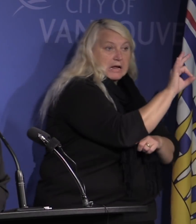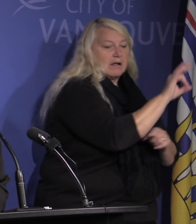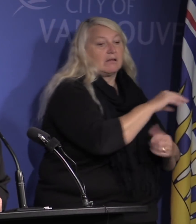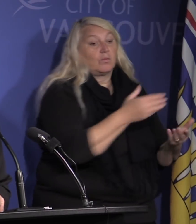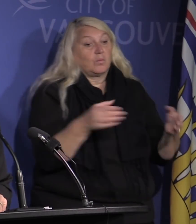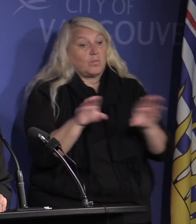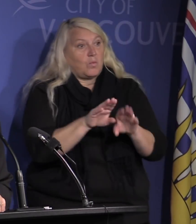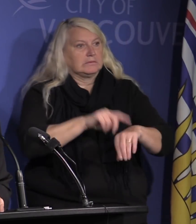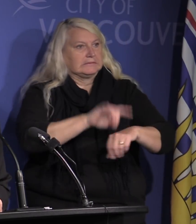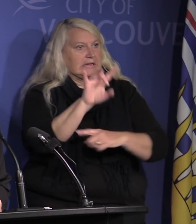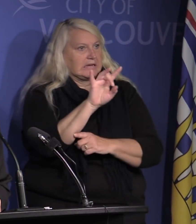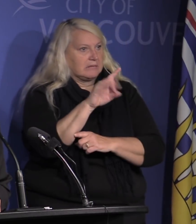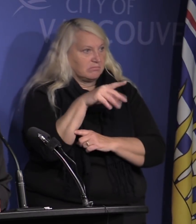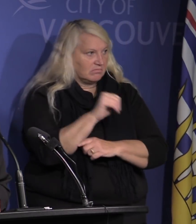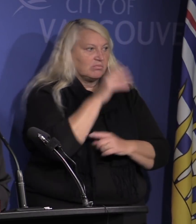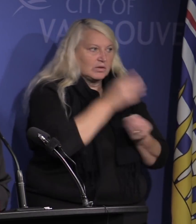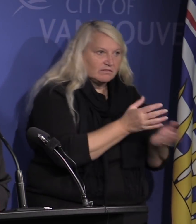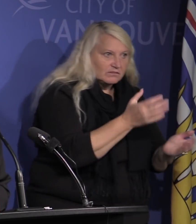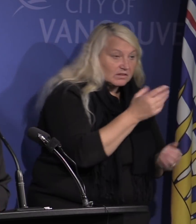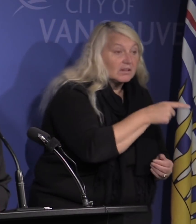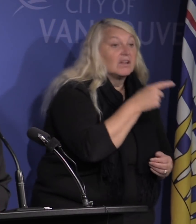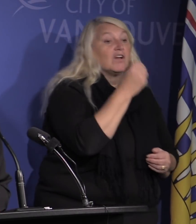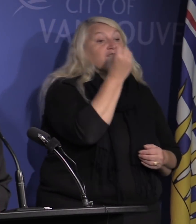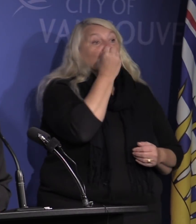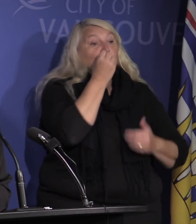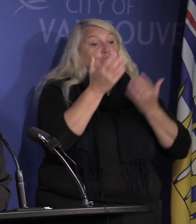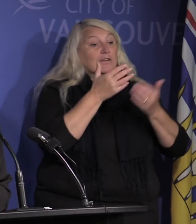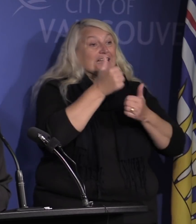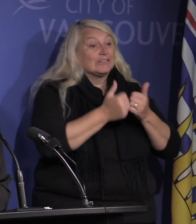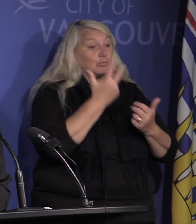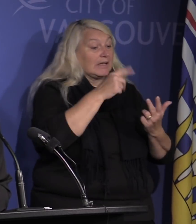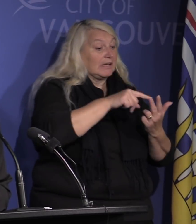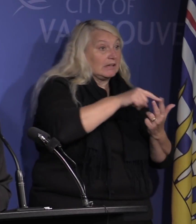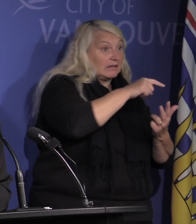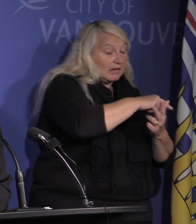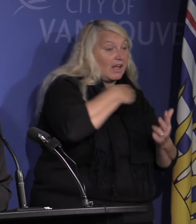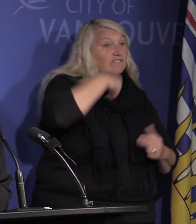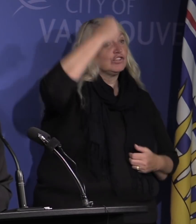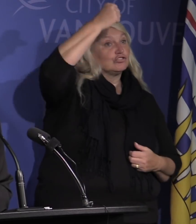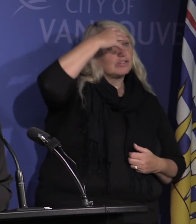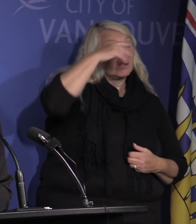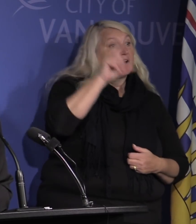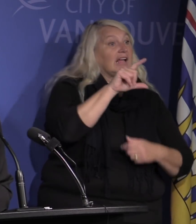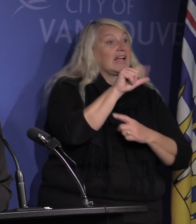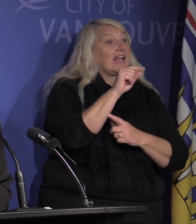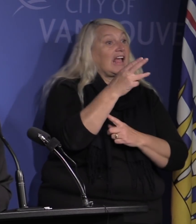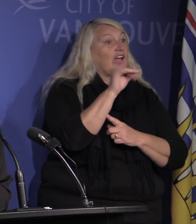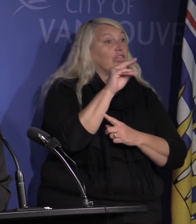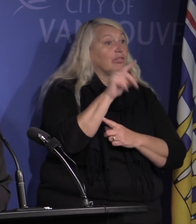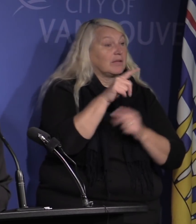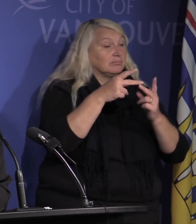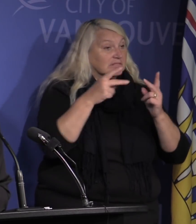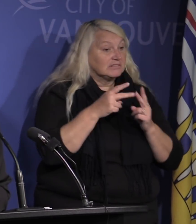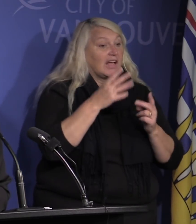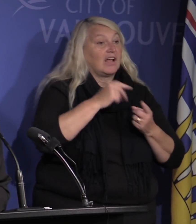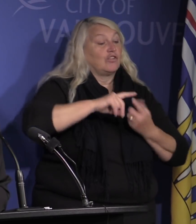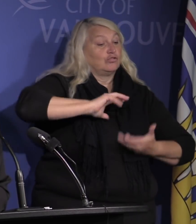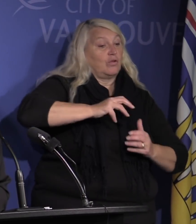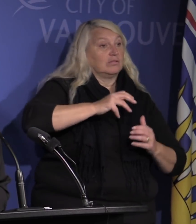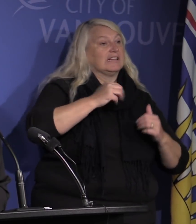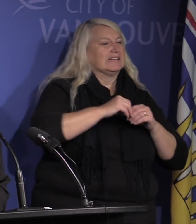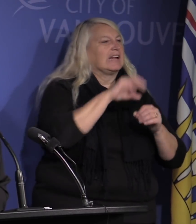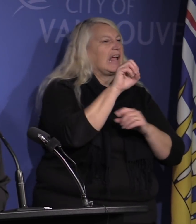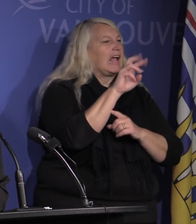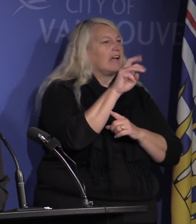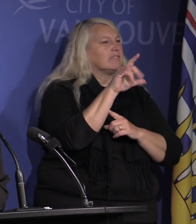the community. Food services at all 3 sites, showers at Gathering Place and Evelyn Saller Centre, and laundry services at Evelyn